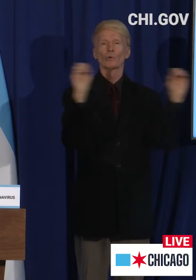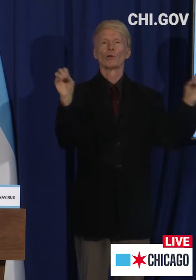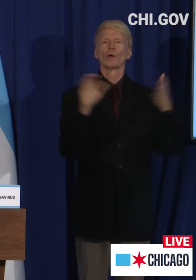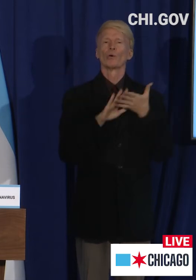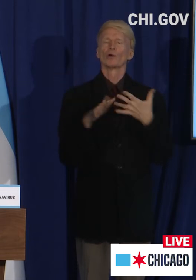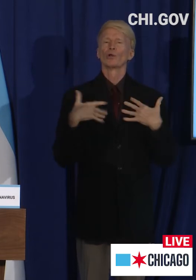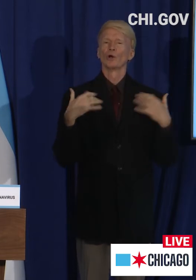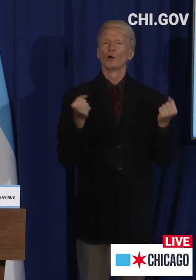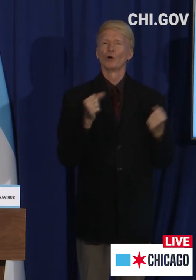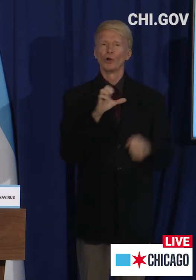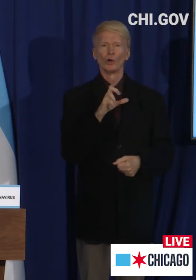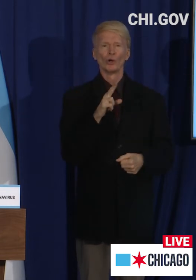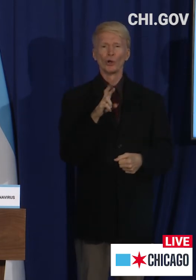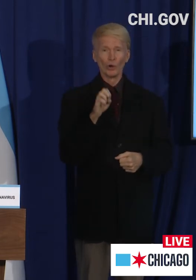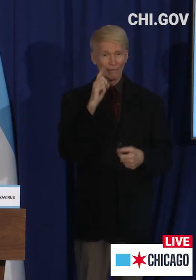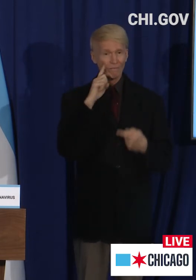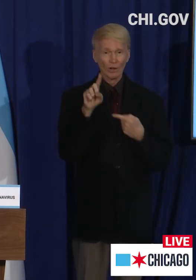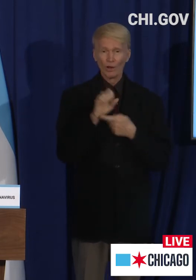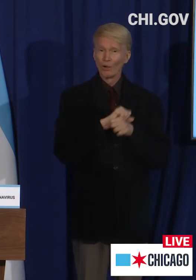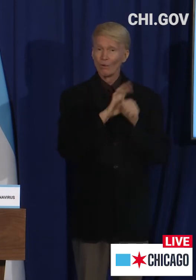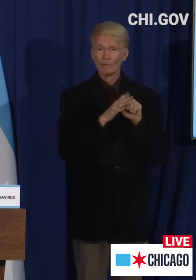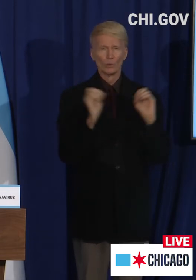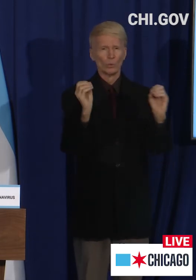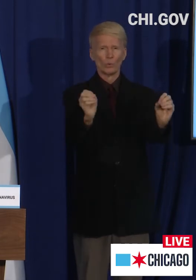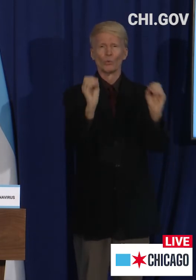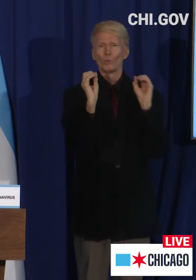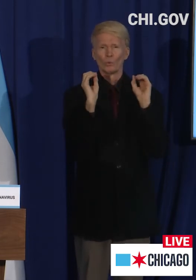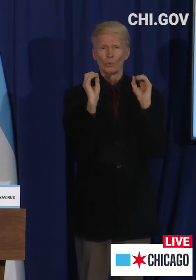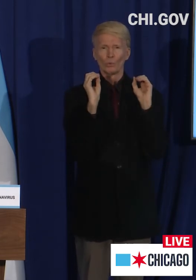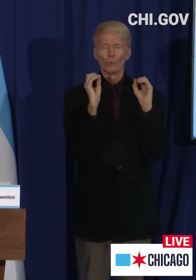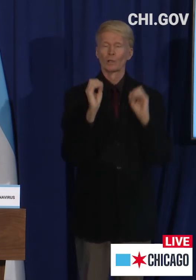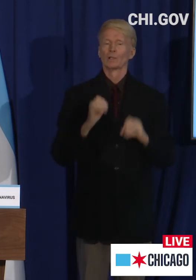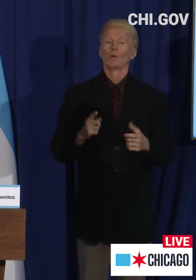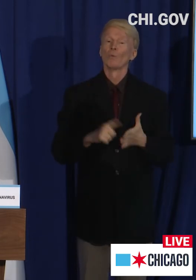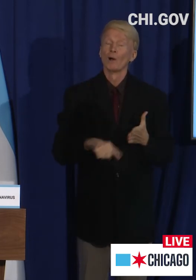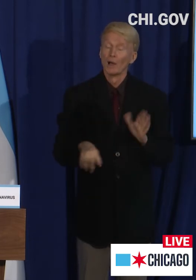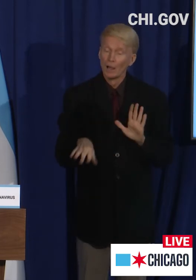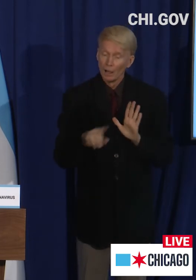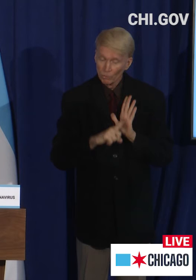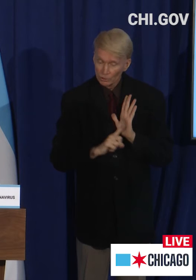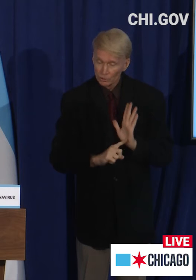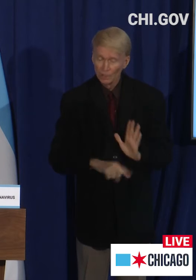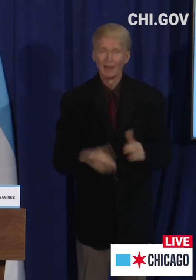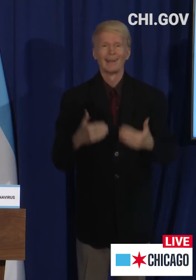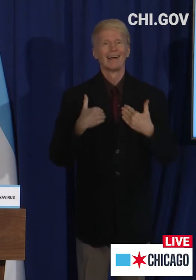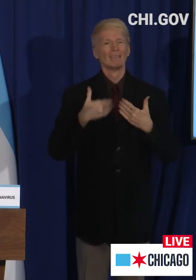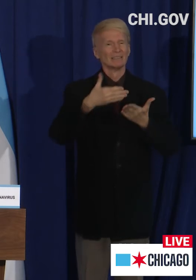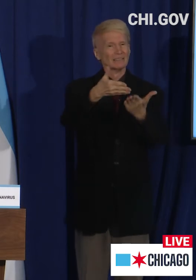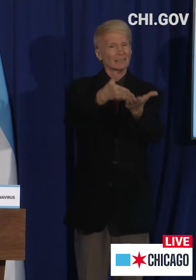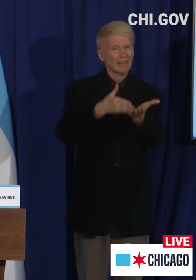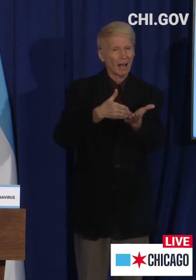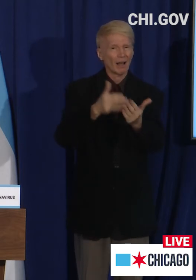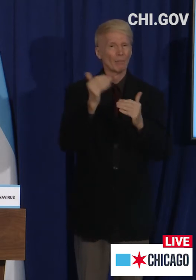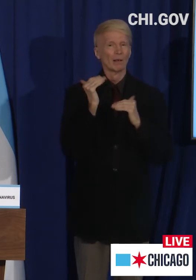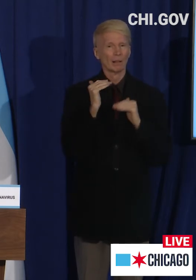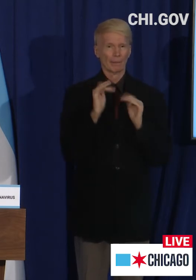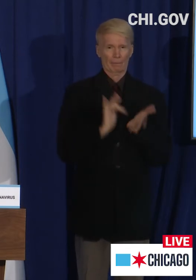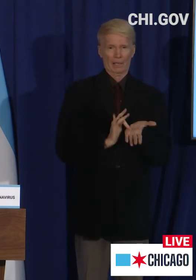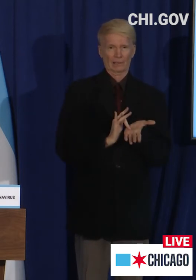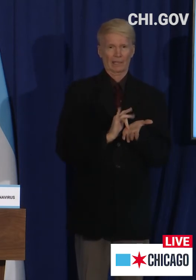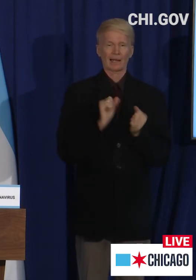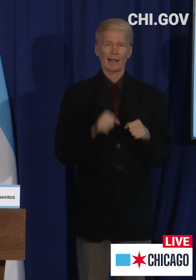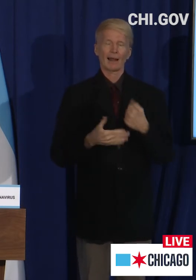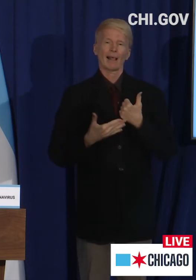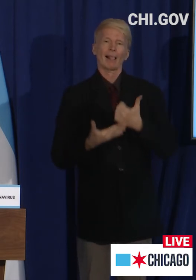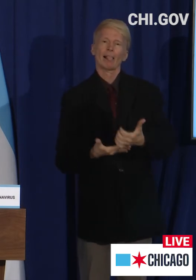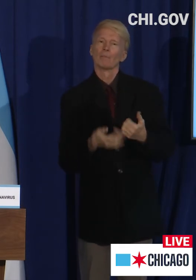think there is a cure. There is not a cure for COVID. There are some medications that have been proven to have some help, especially